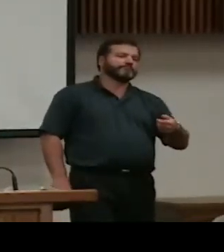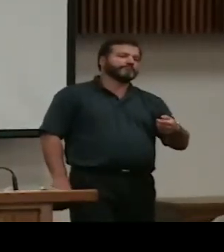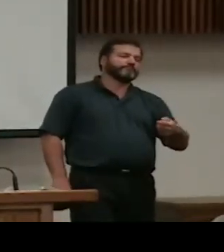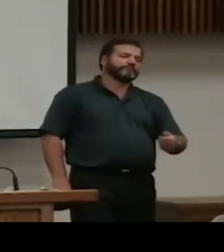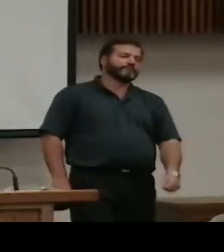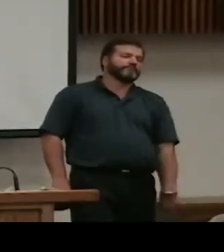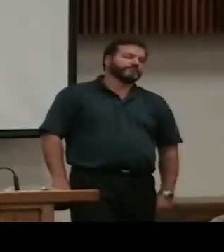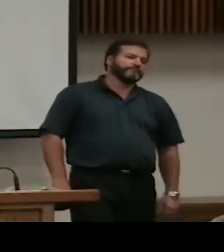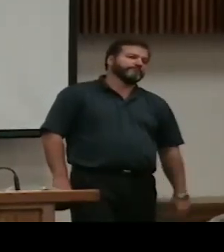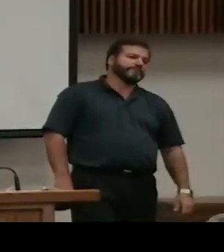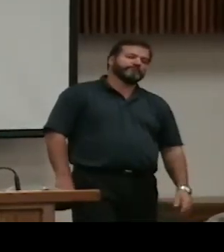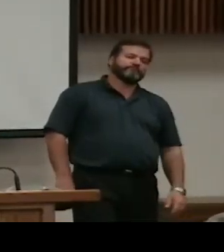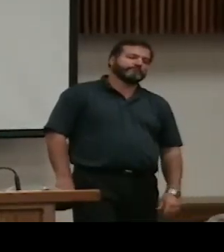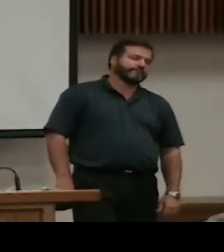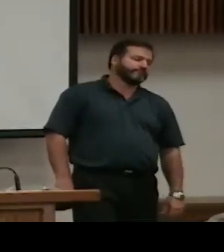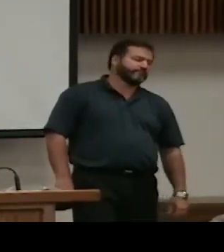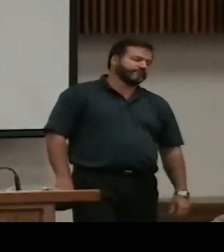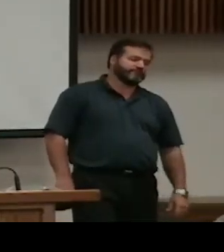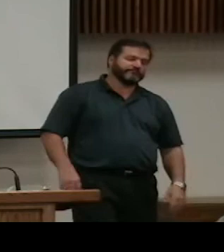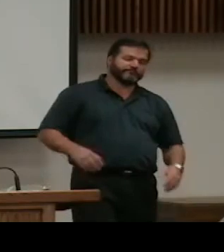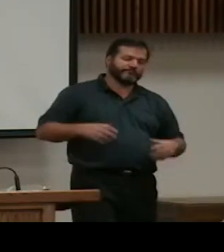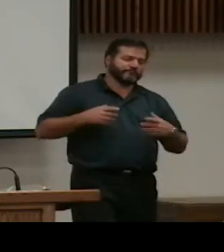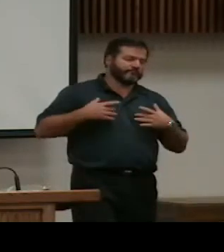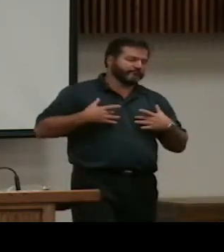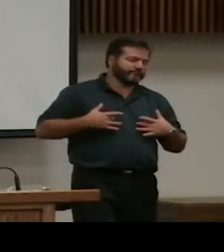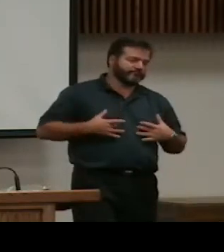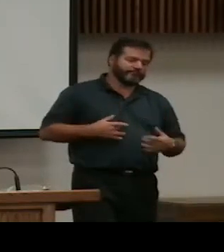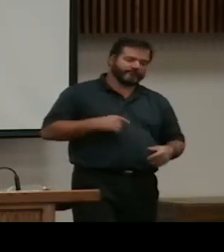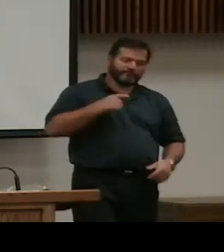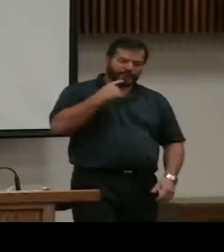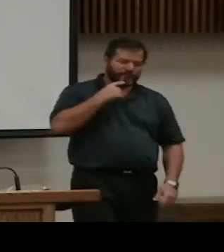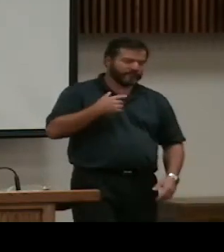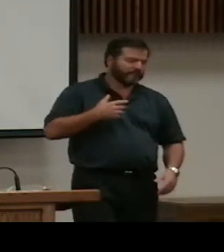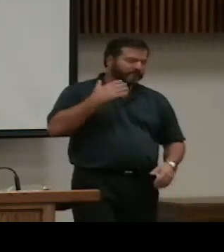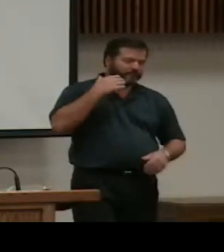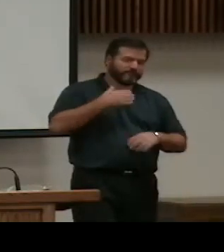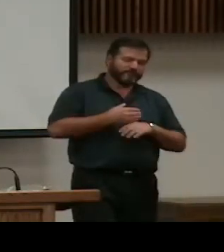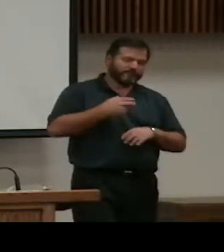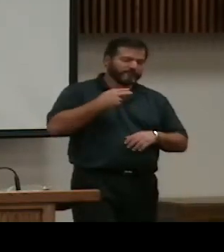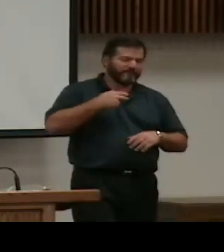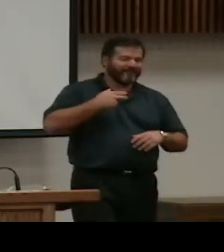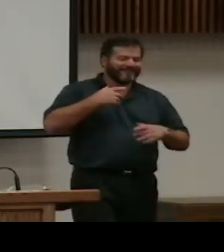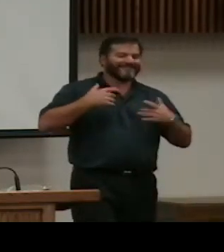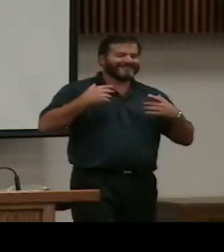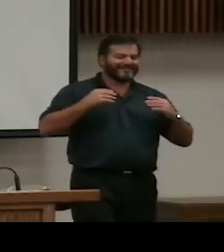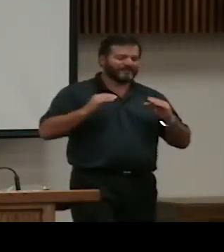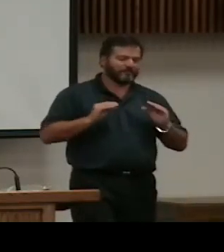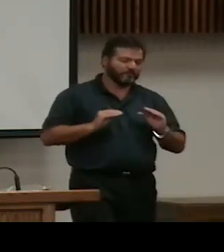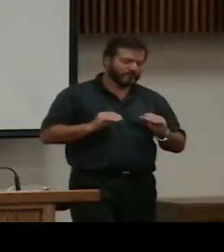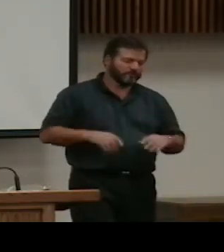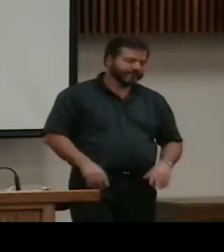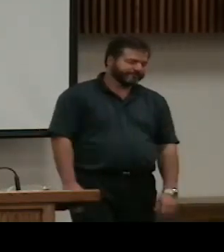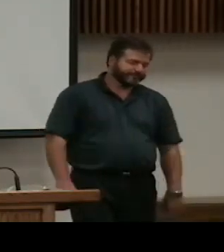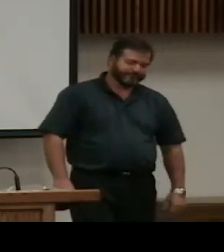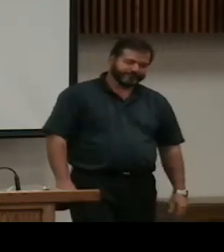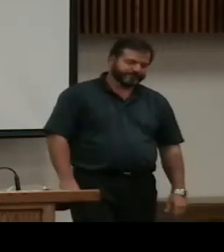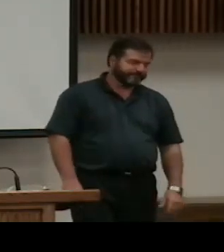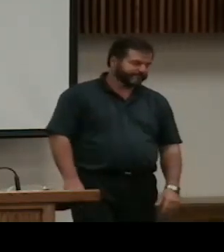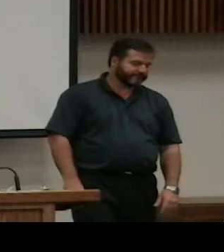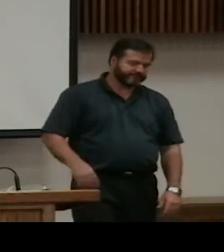bed. Watched some TV. Shook my head. I was so disappointed. I tried to be smiley,